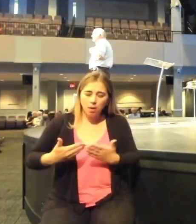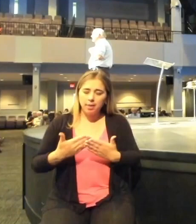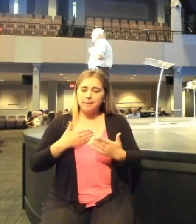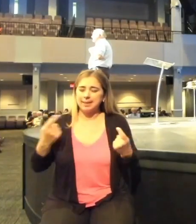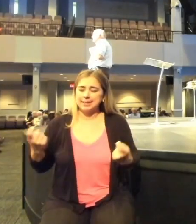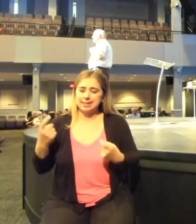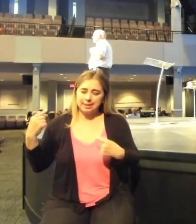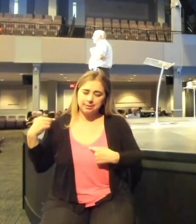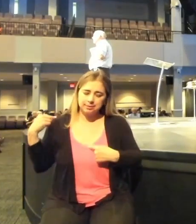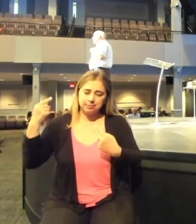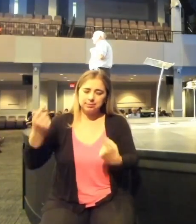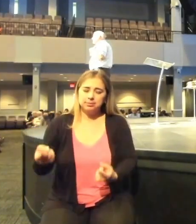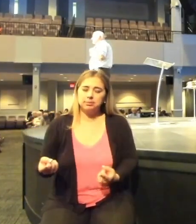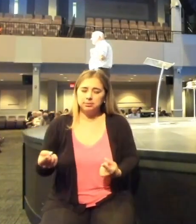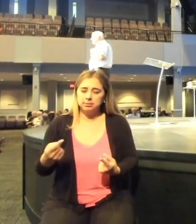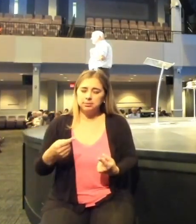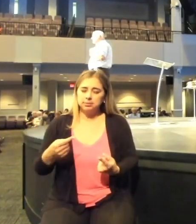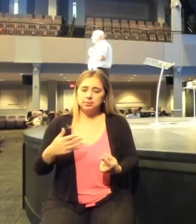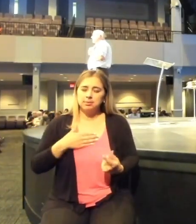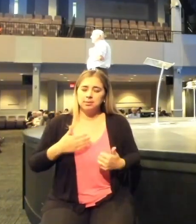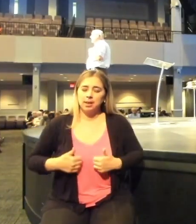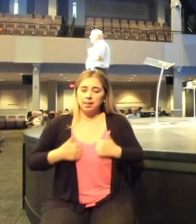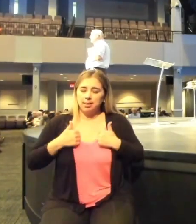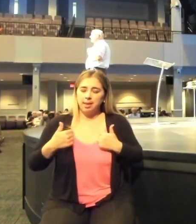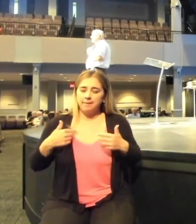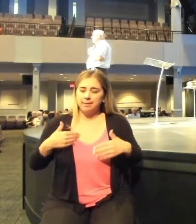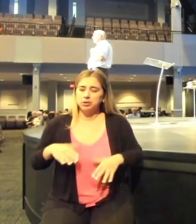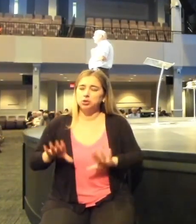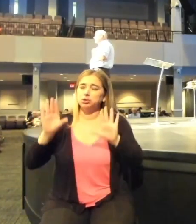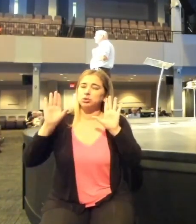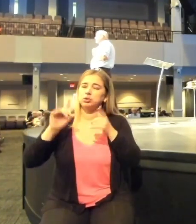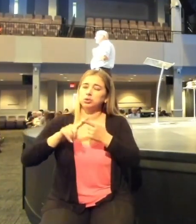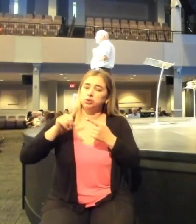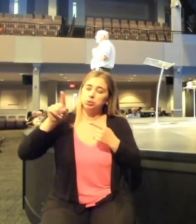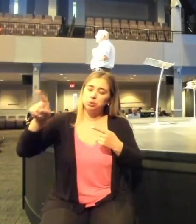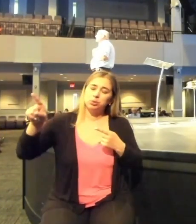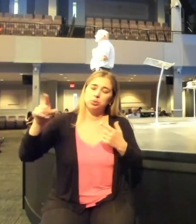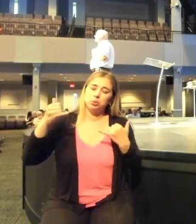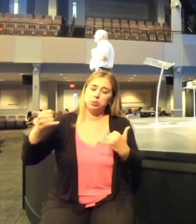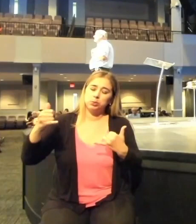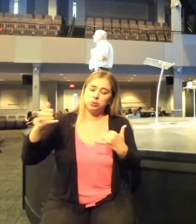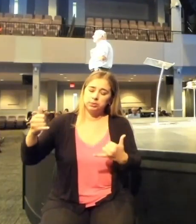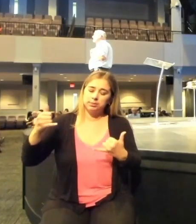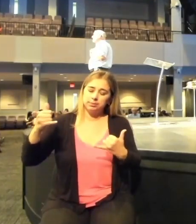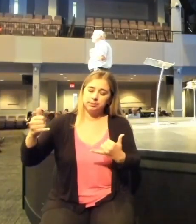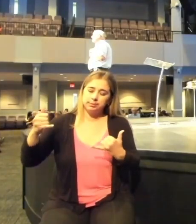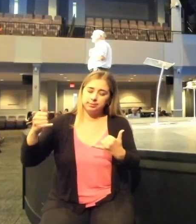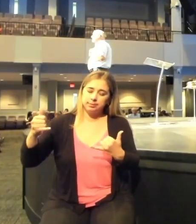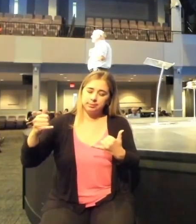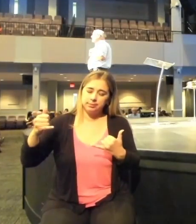sins. I turn my life over to you today